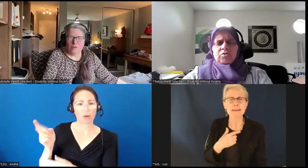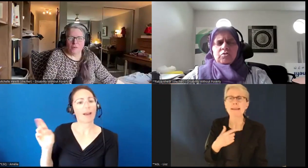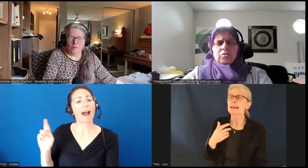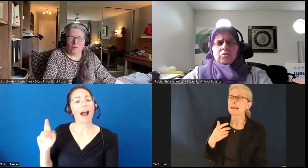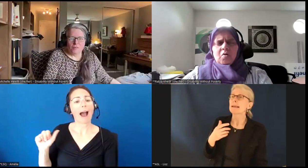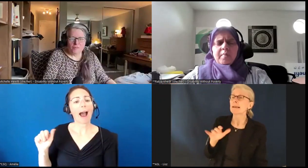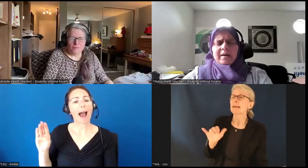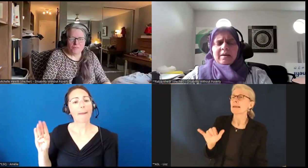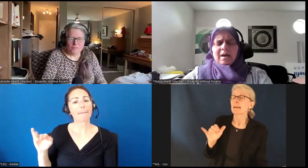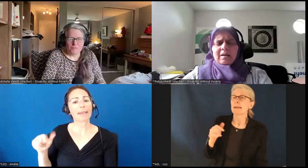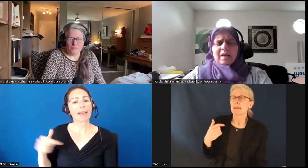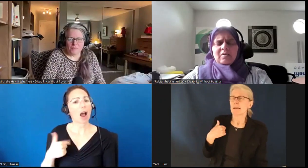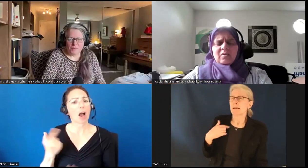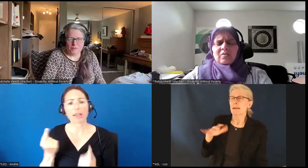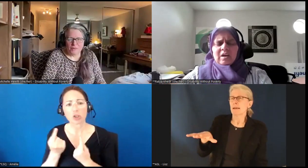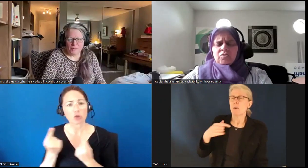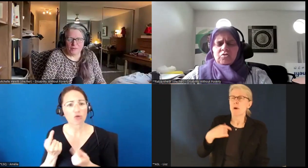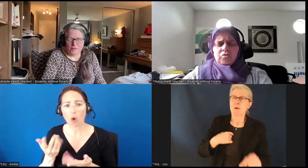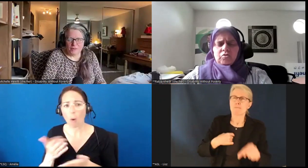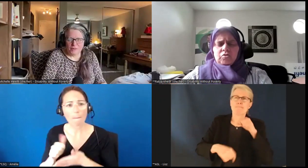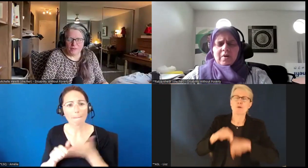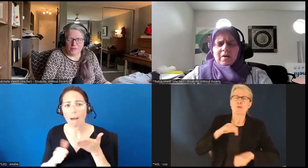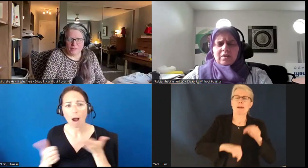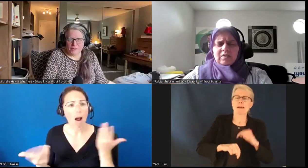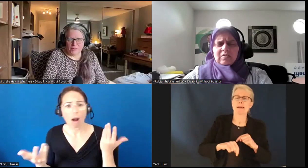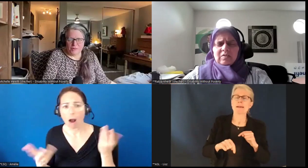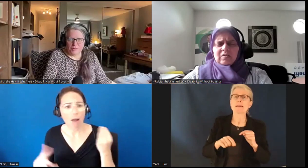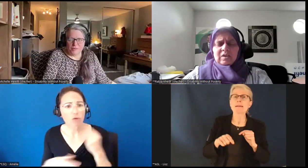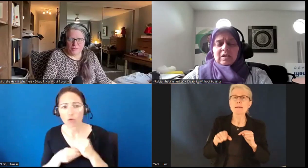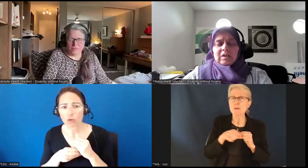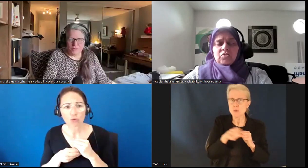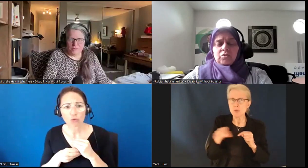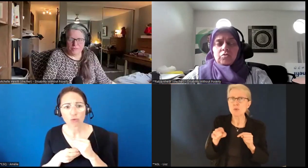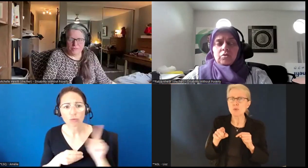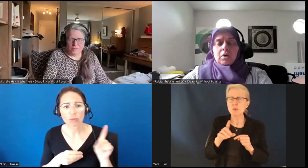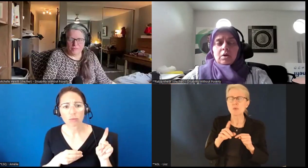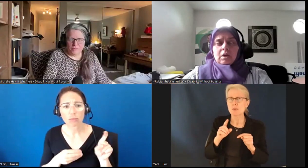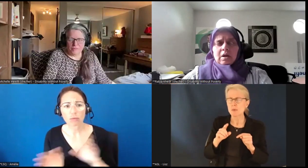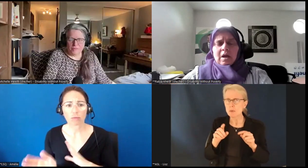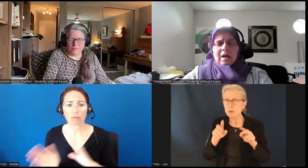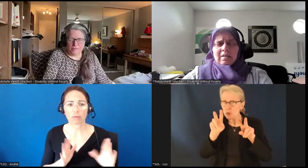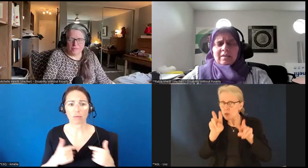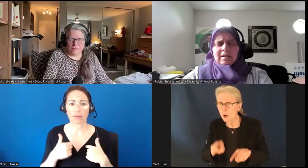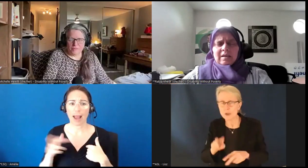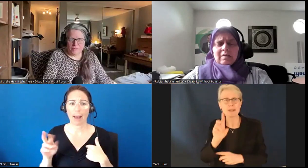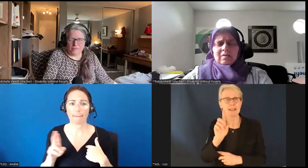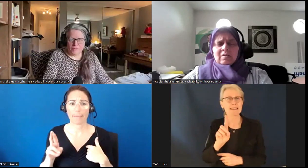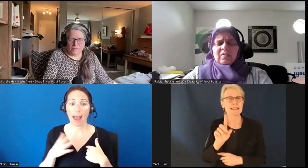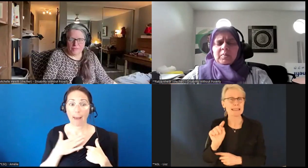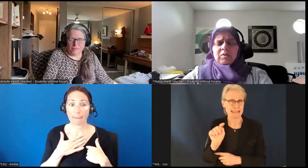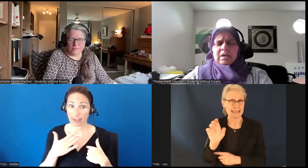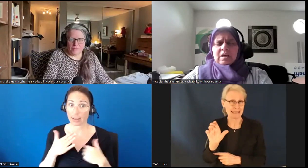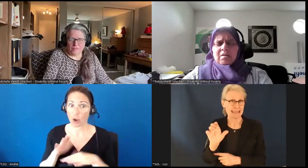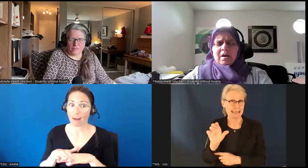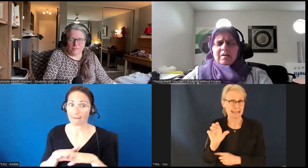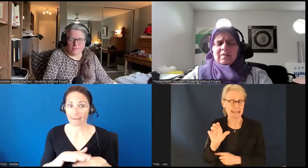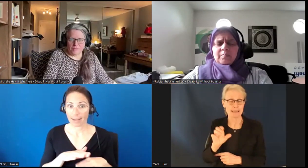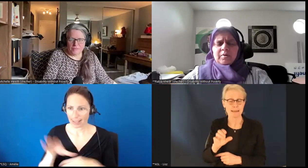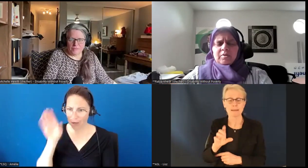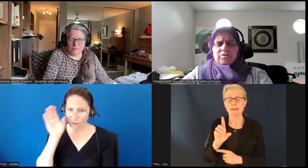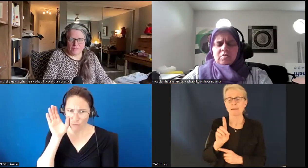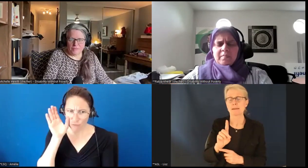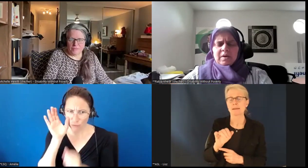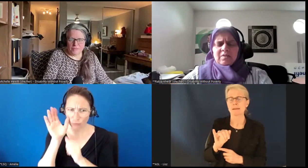gonna just go back and highlight, stay tuned around the DTC to the Disability